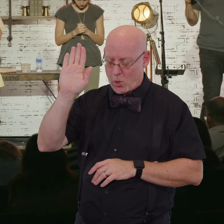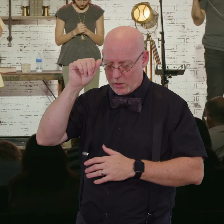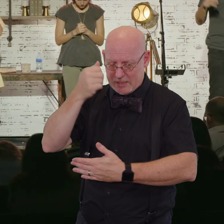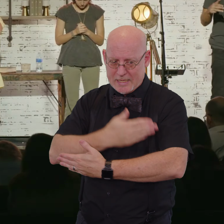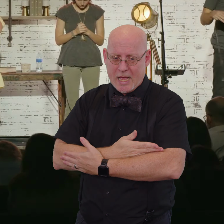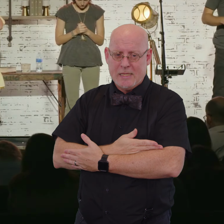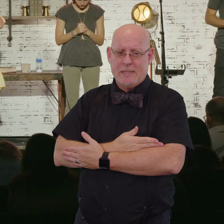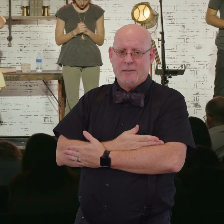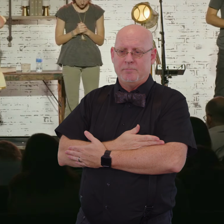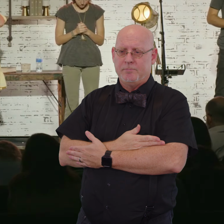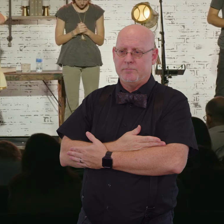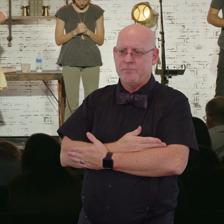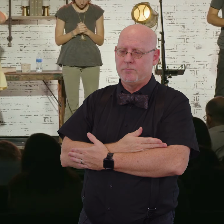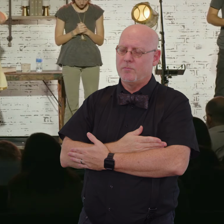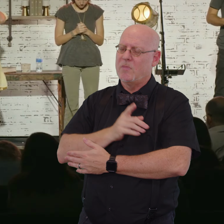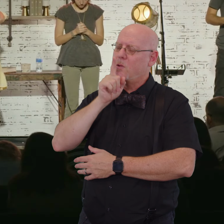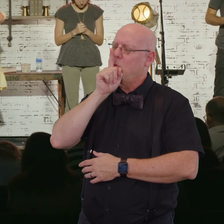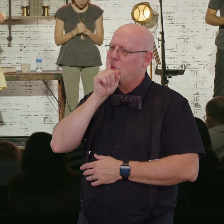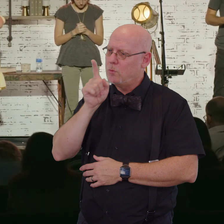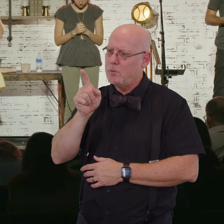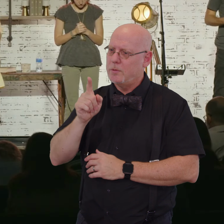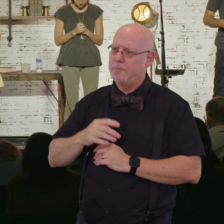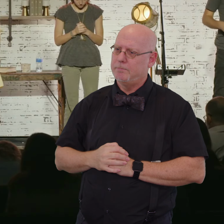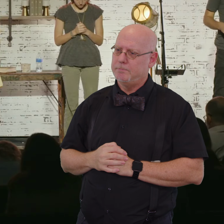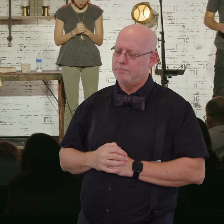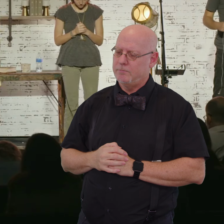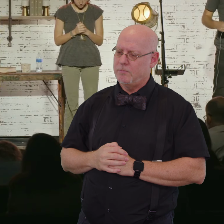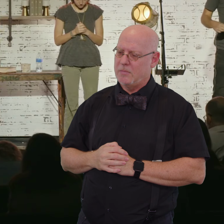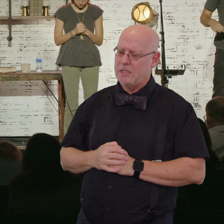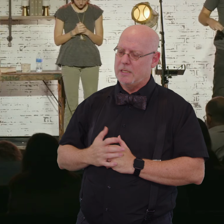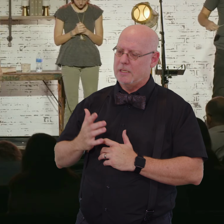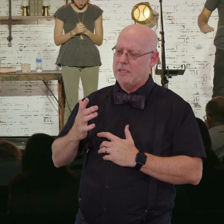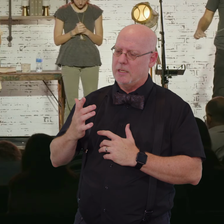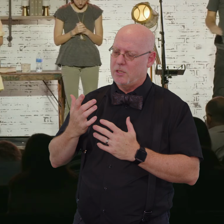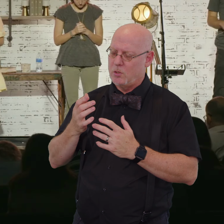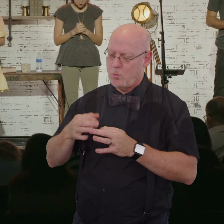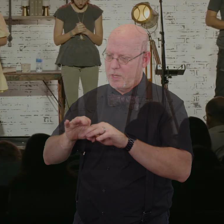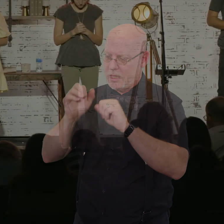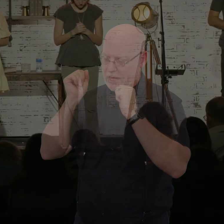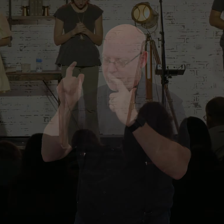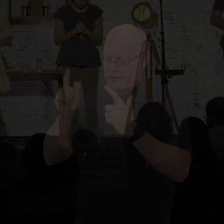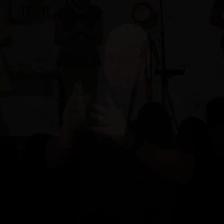in your son the truth that is worth living for